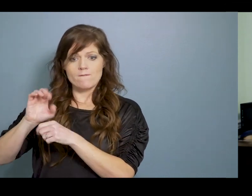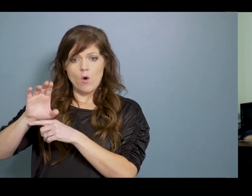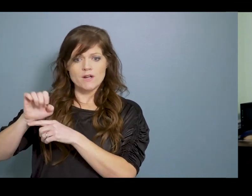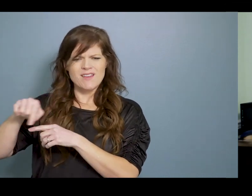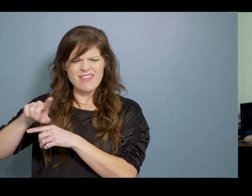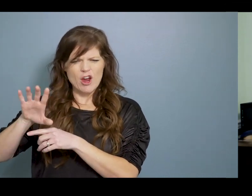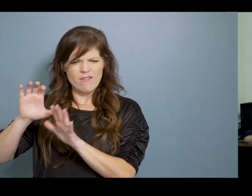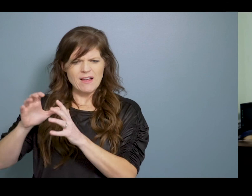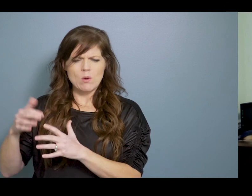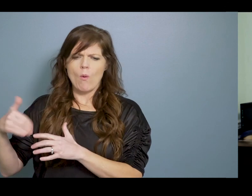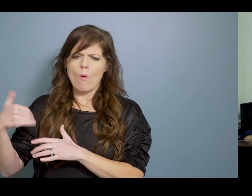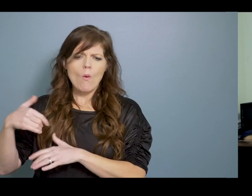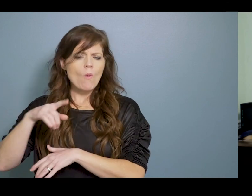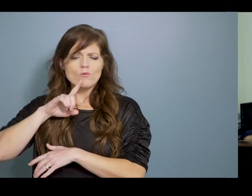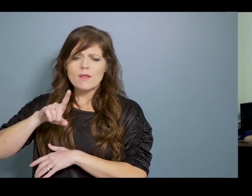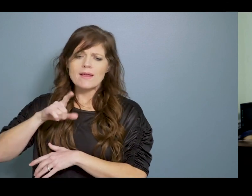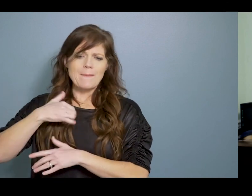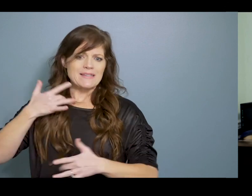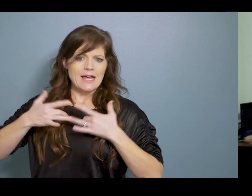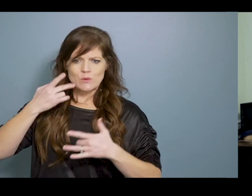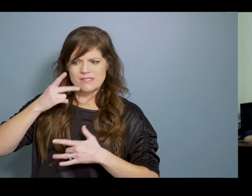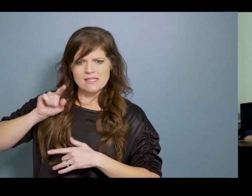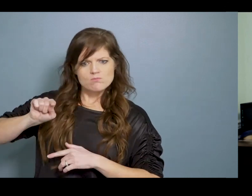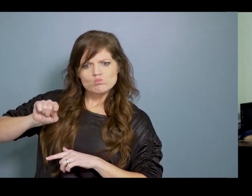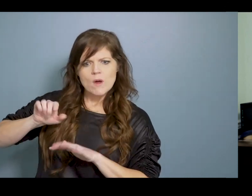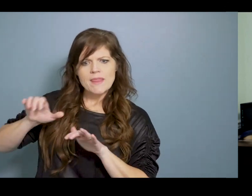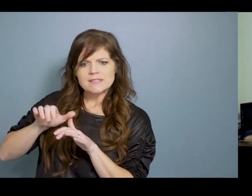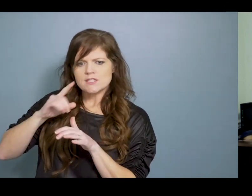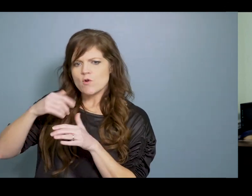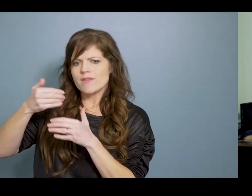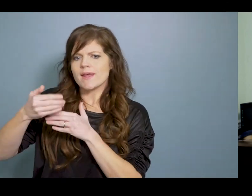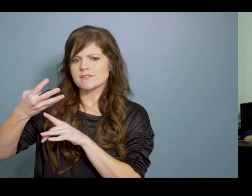excited to see where that moves over the next 4 months.